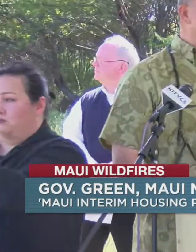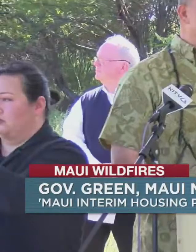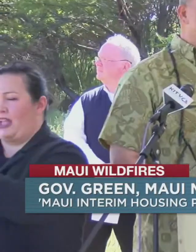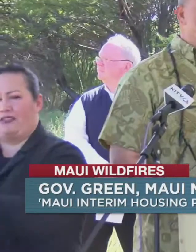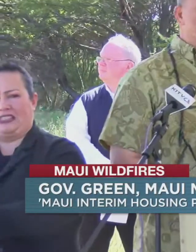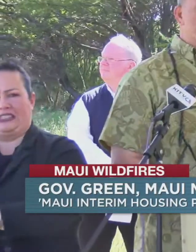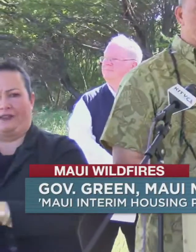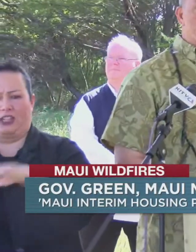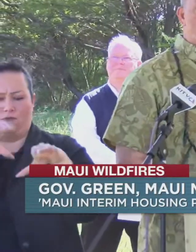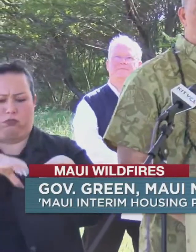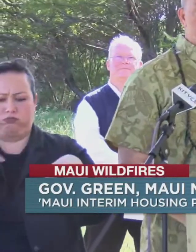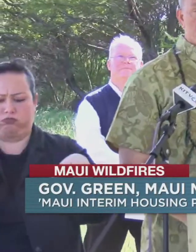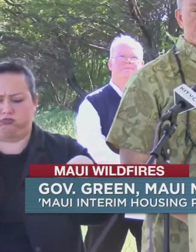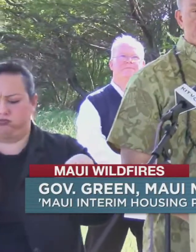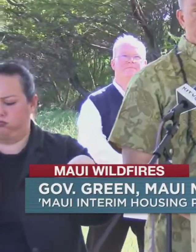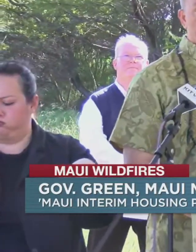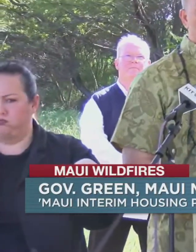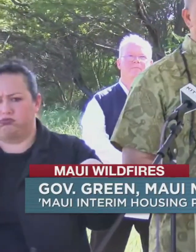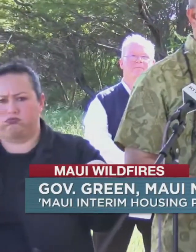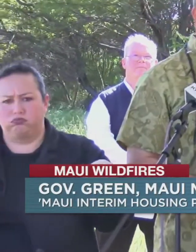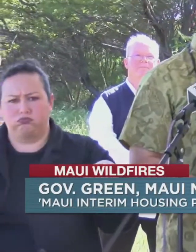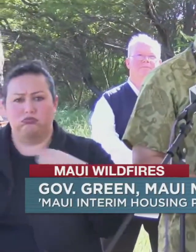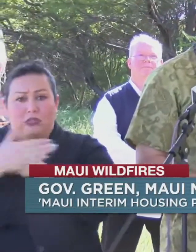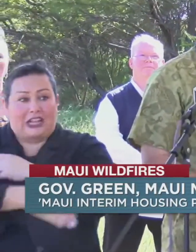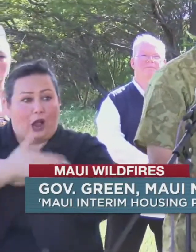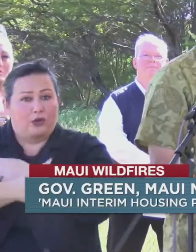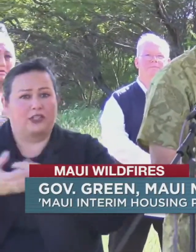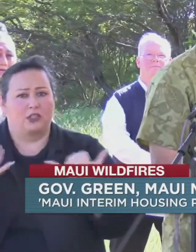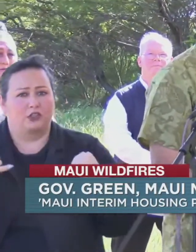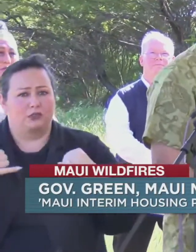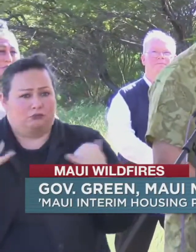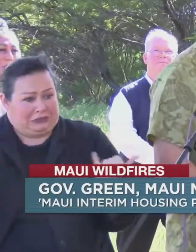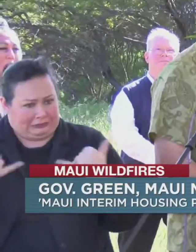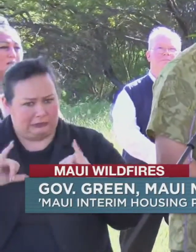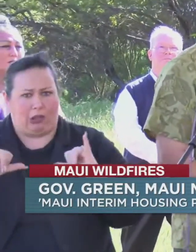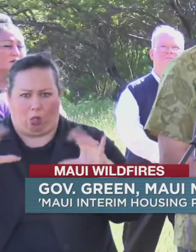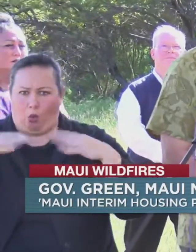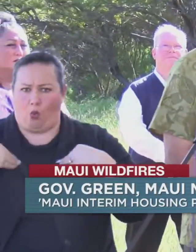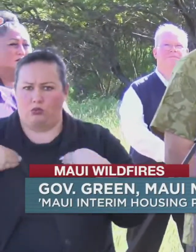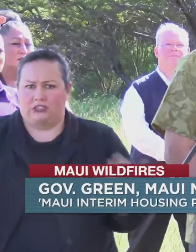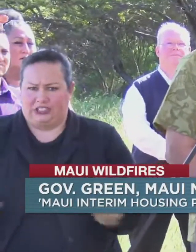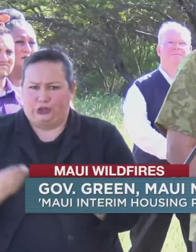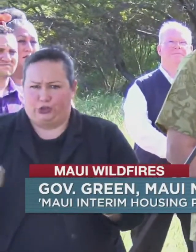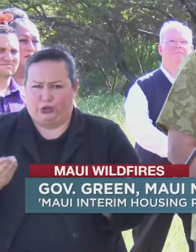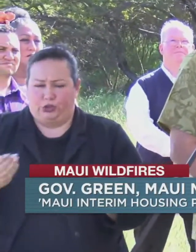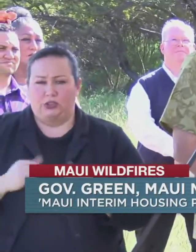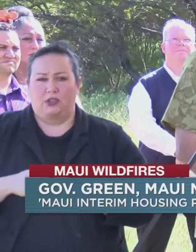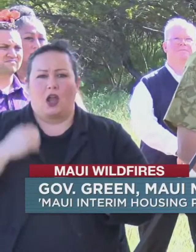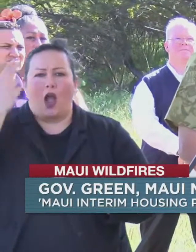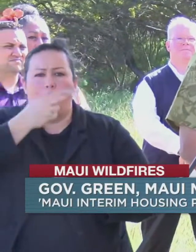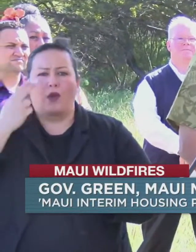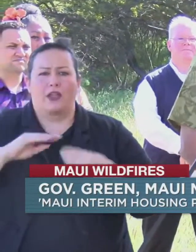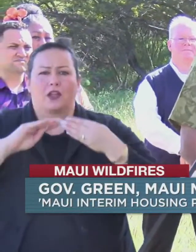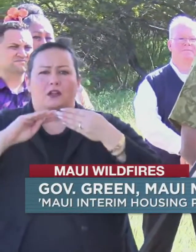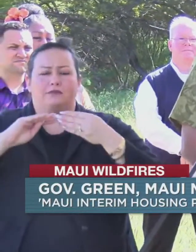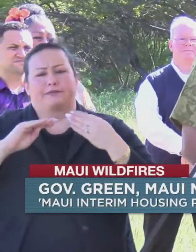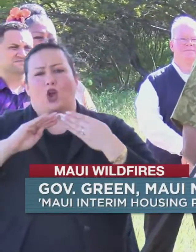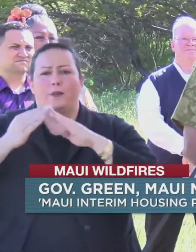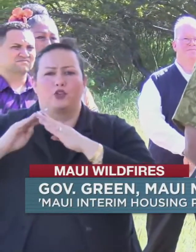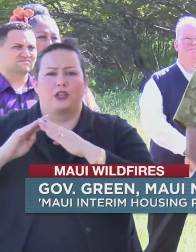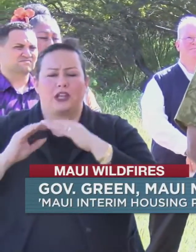that the county still owns, and our plan, with the help of Hawaii Community Foundation, is to put